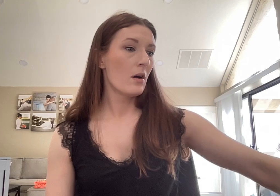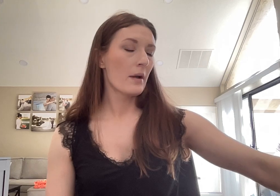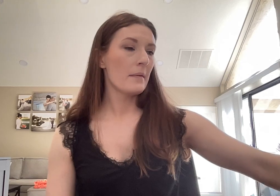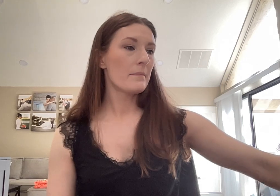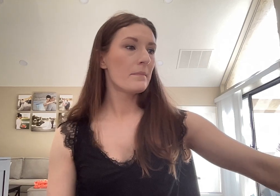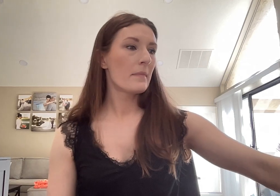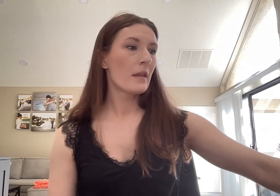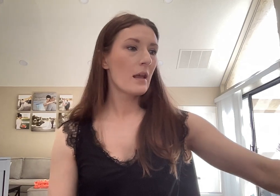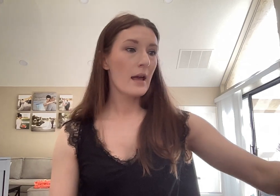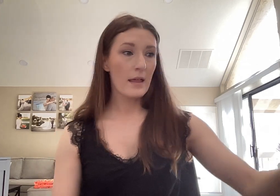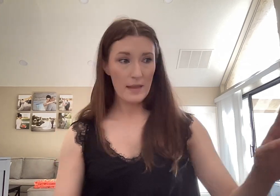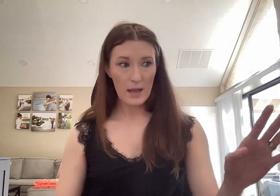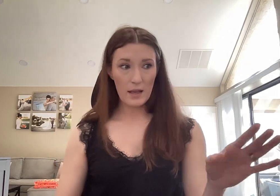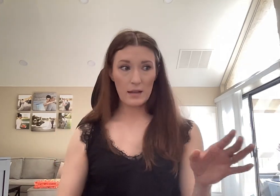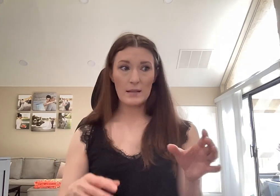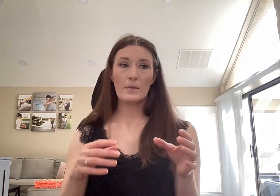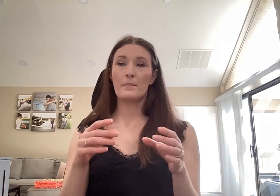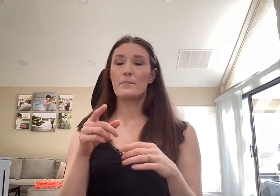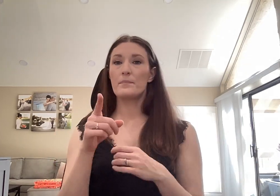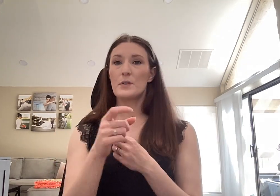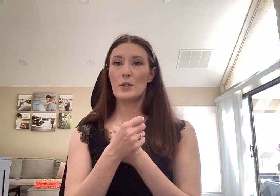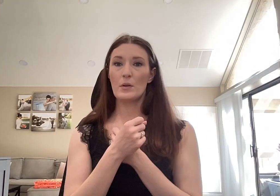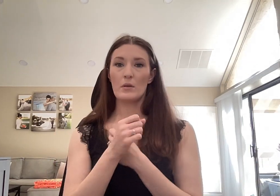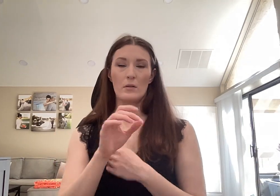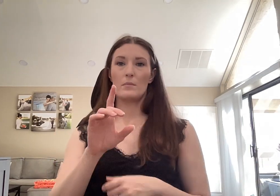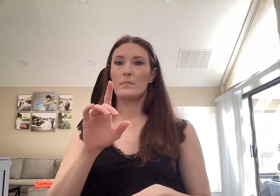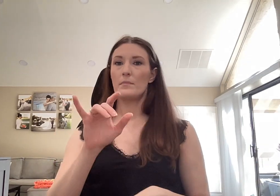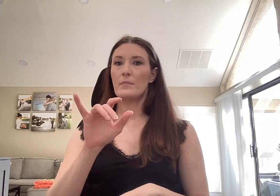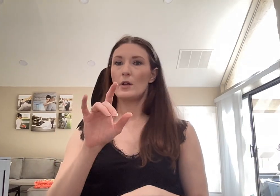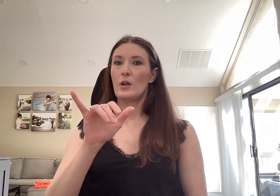Okay, and then last one. Do you